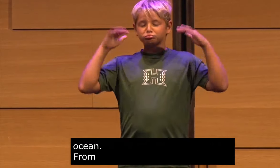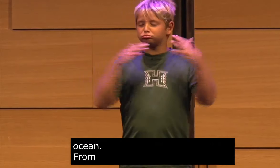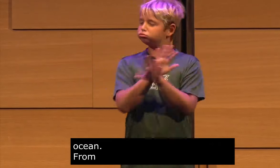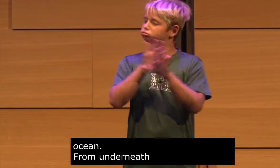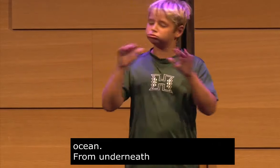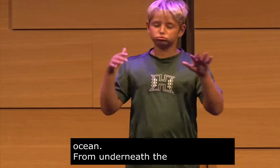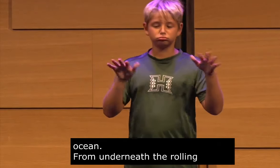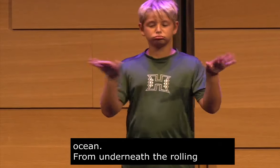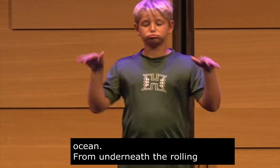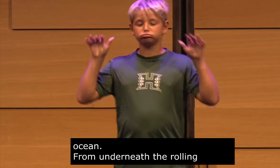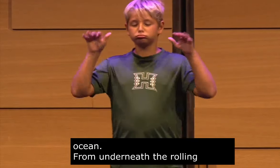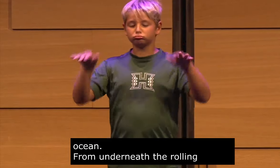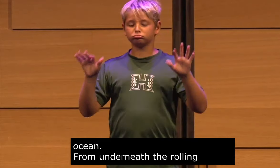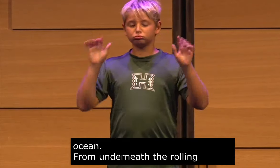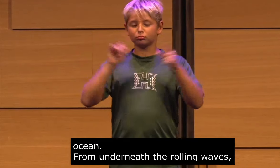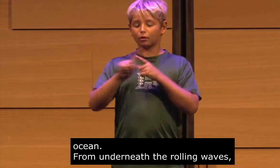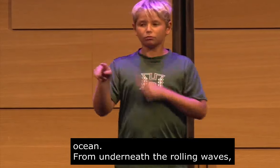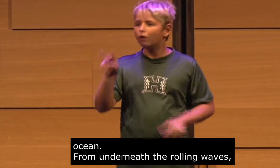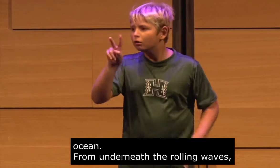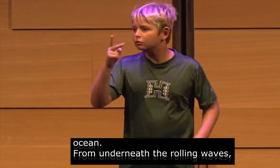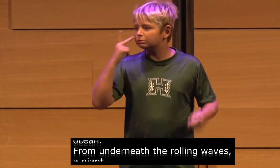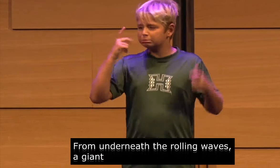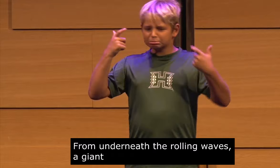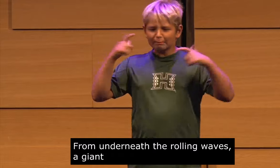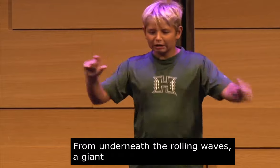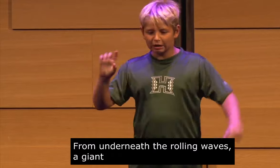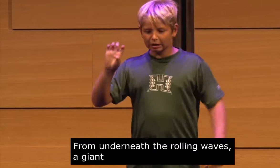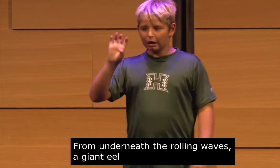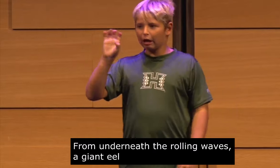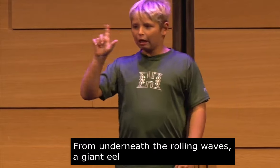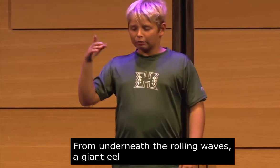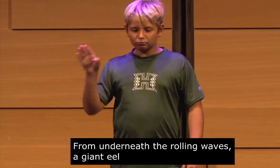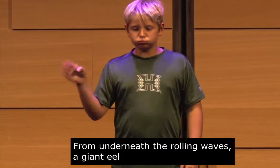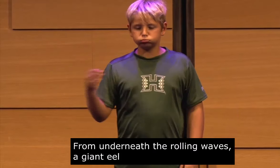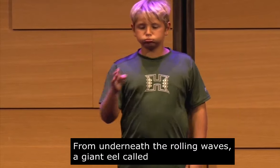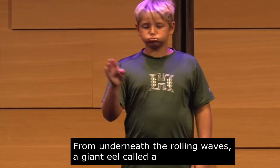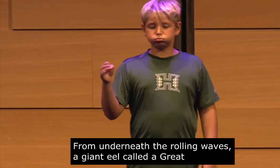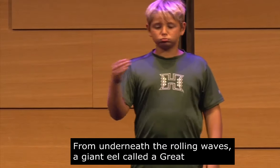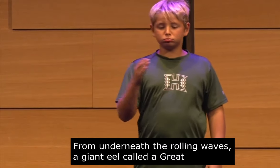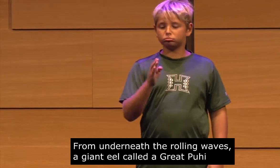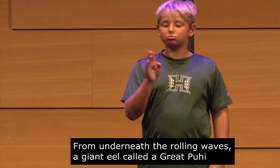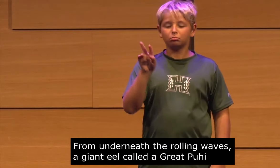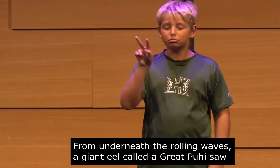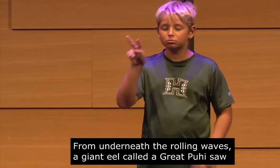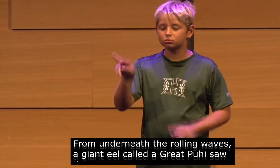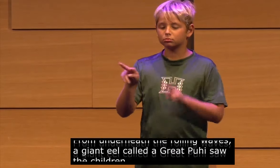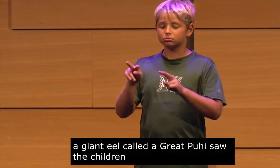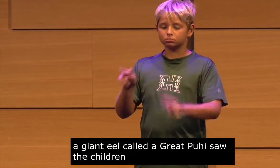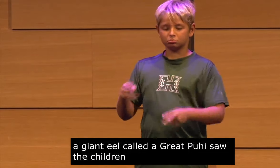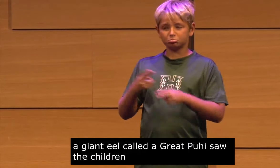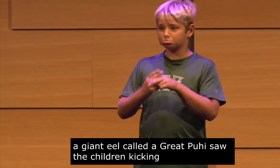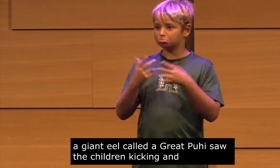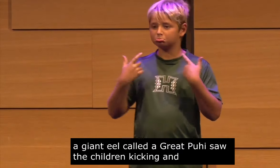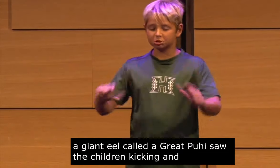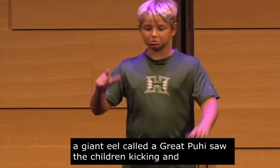From underneath the rolling waves, a giant eel called the Great Puhi saw the children kicking and